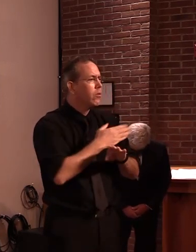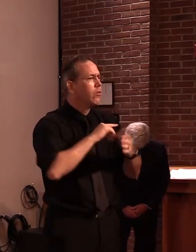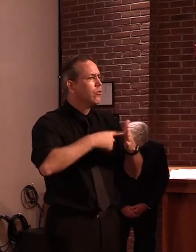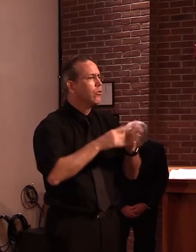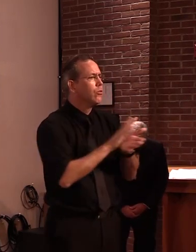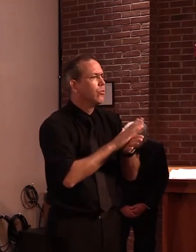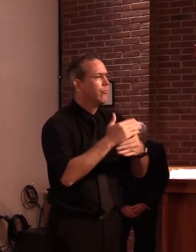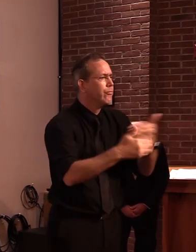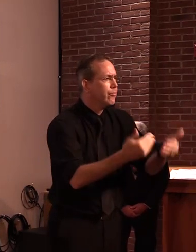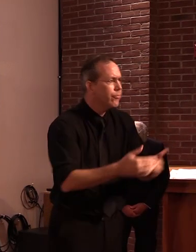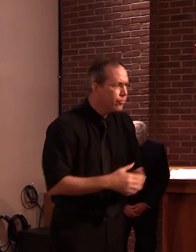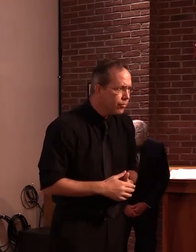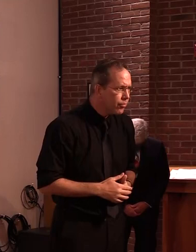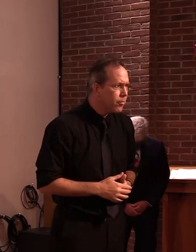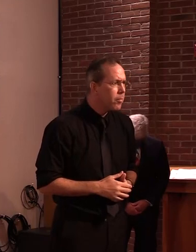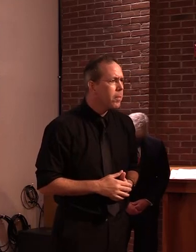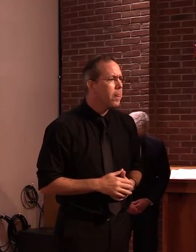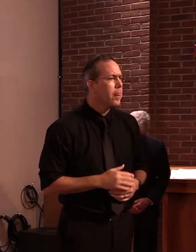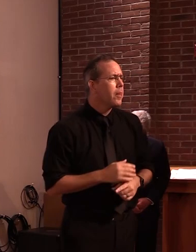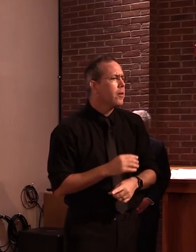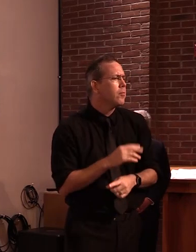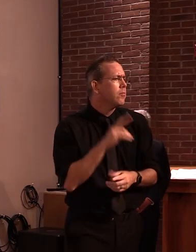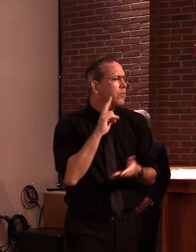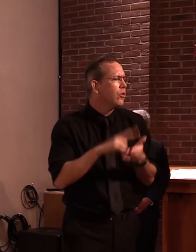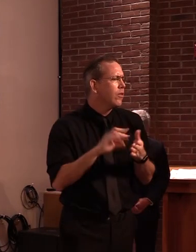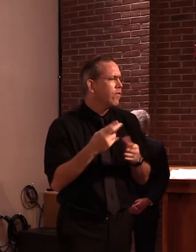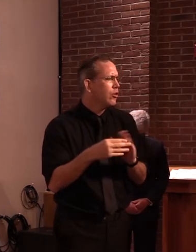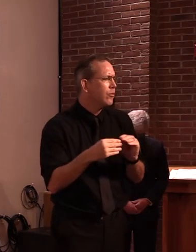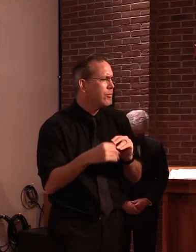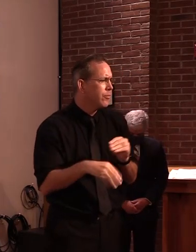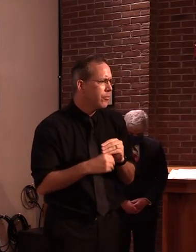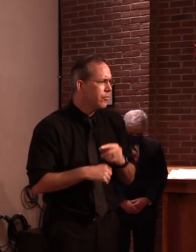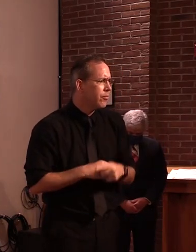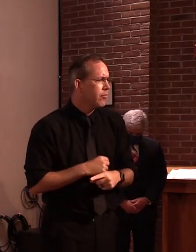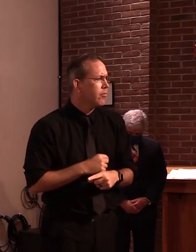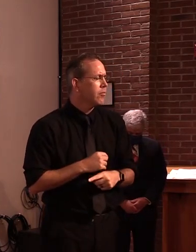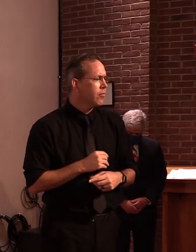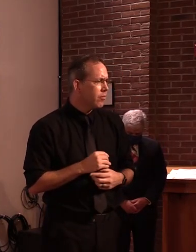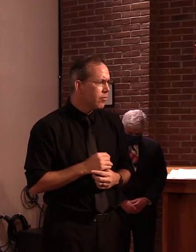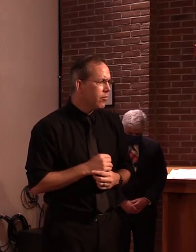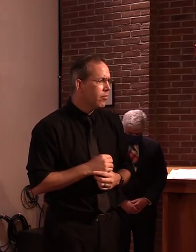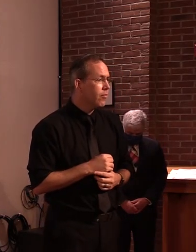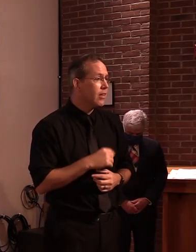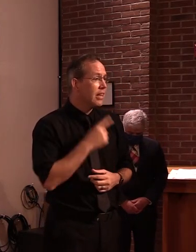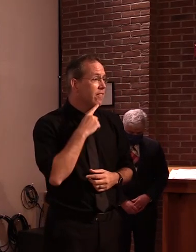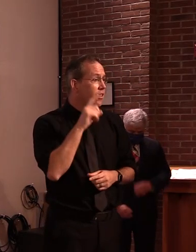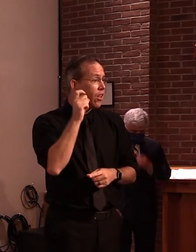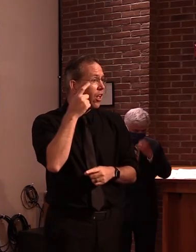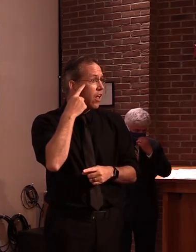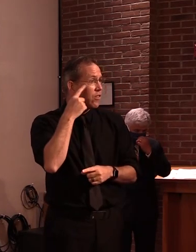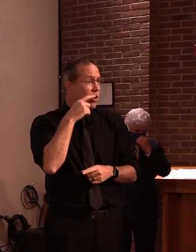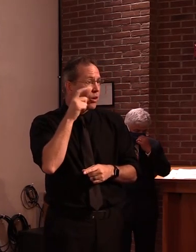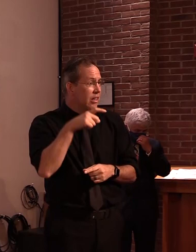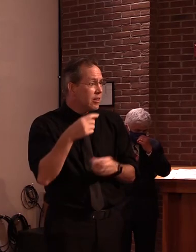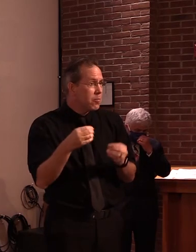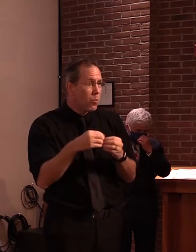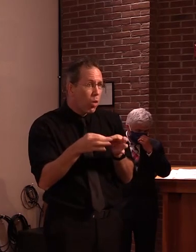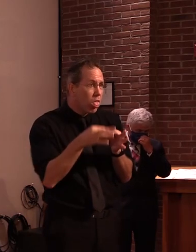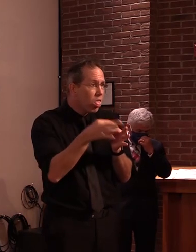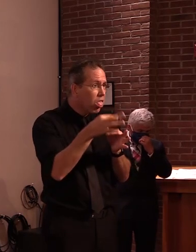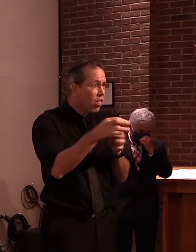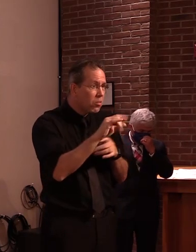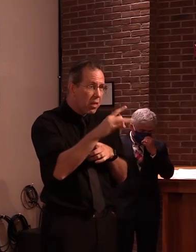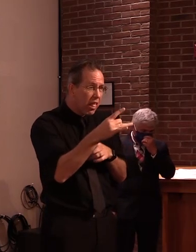the governor said, the public health conditions don't warrant more delay. I mean, if anything, they would point to a more aggressive reopening.